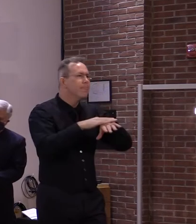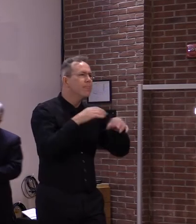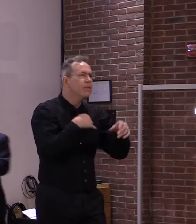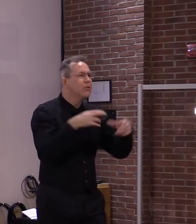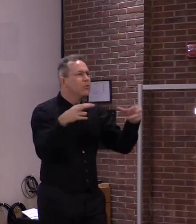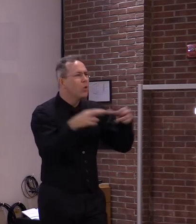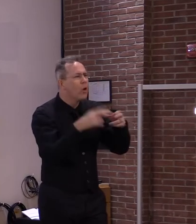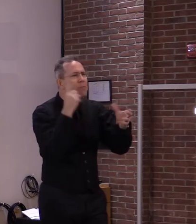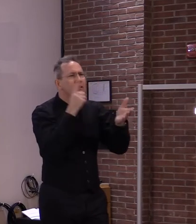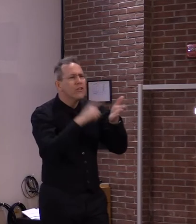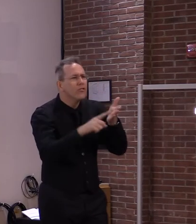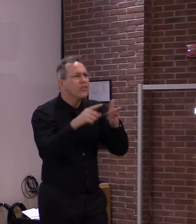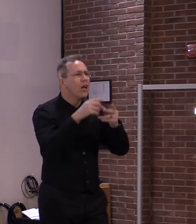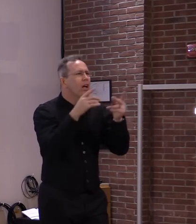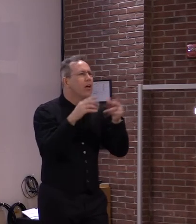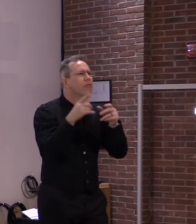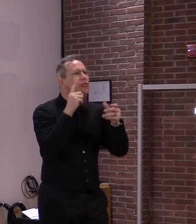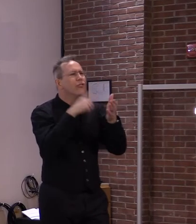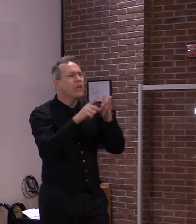smith